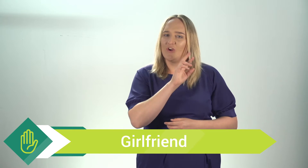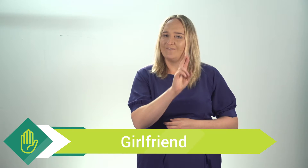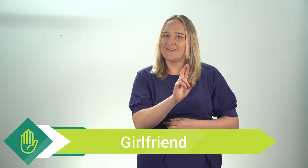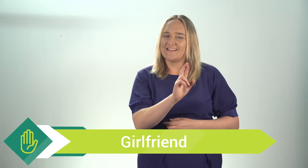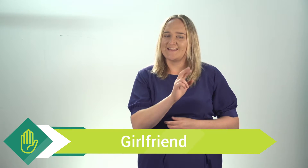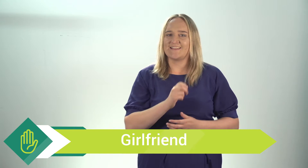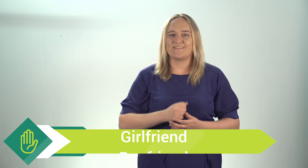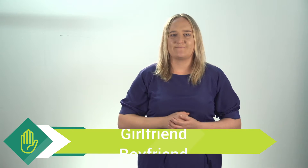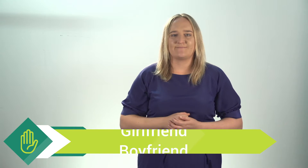Girlfriend.